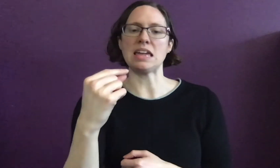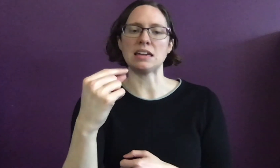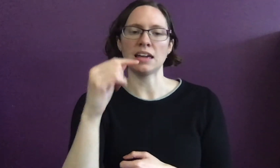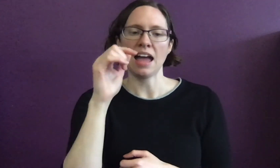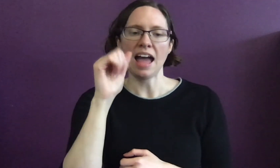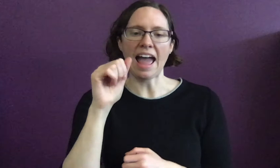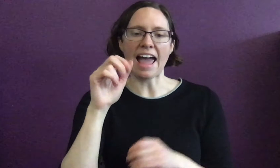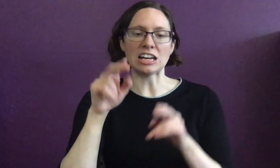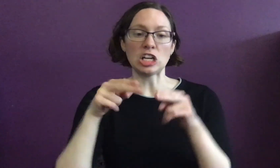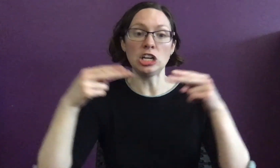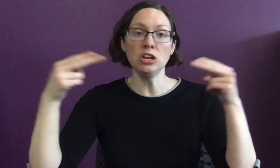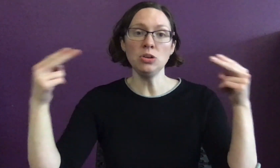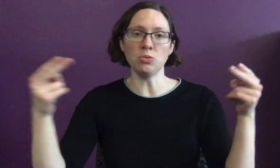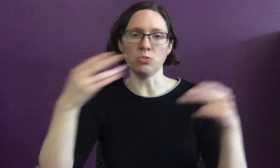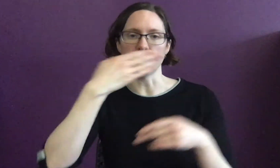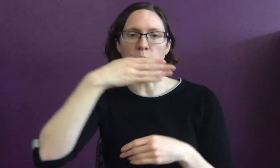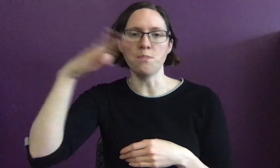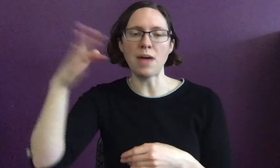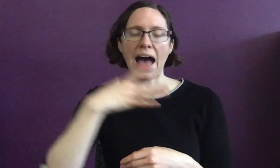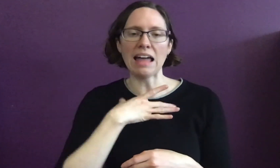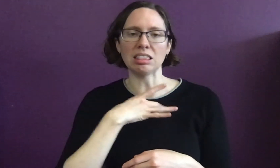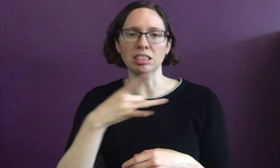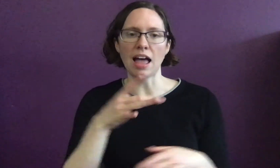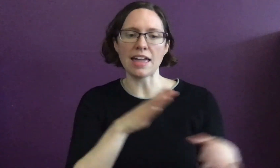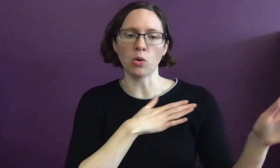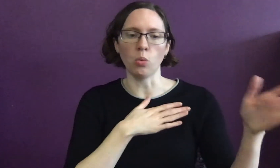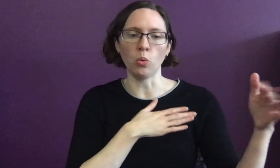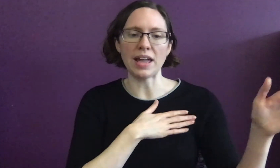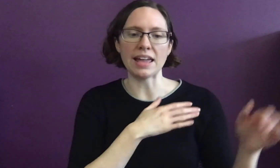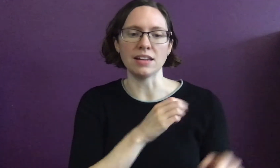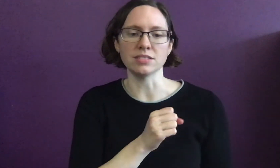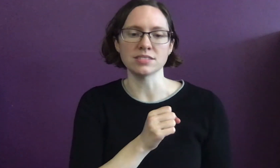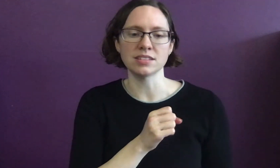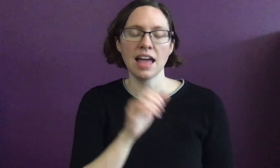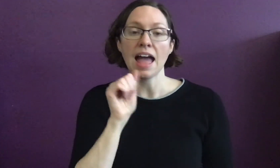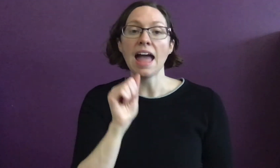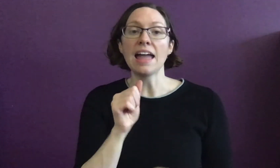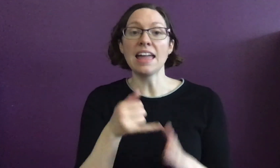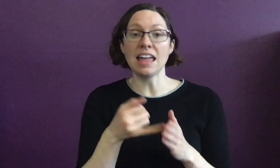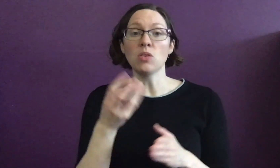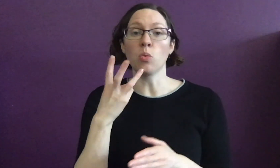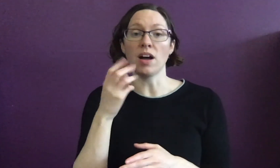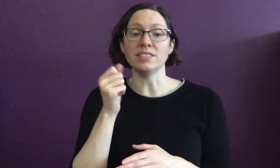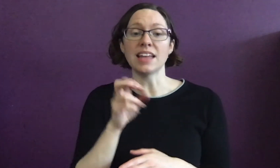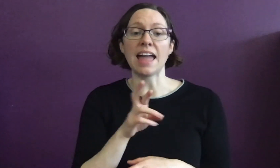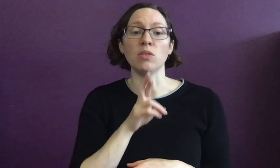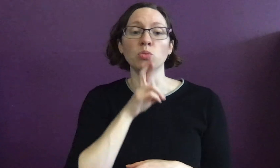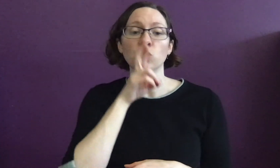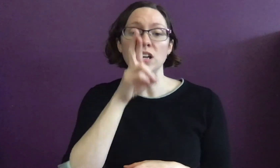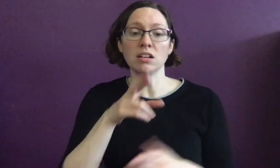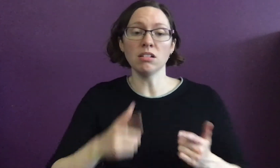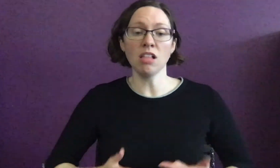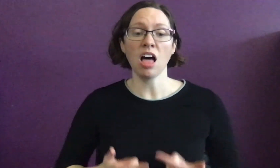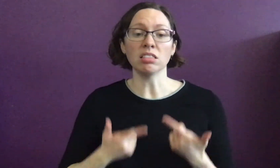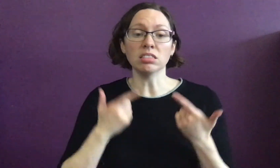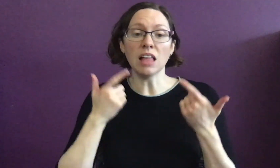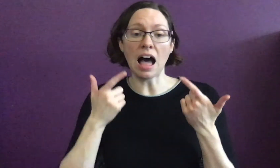beak and huge bat-like wings. It was a real